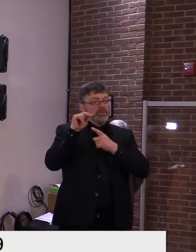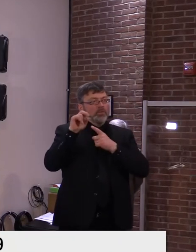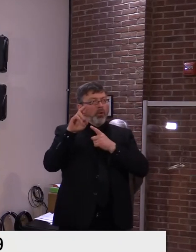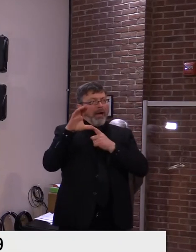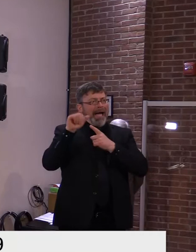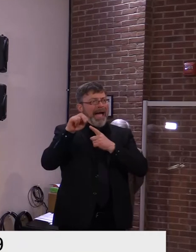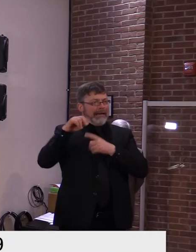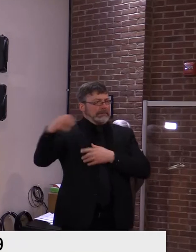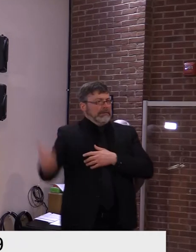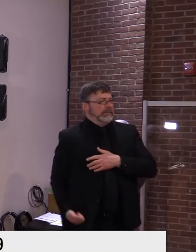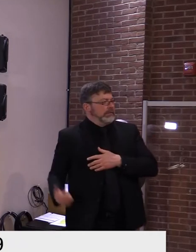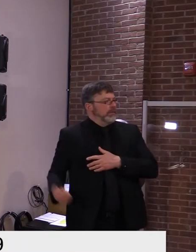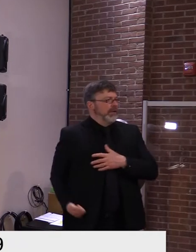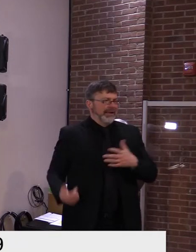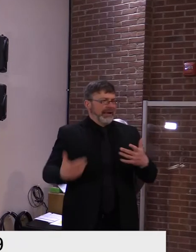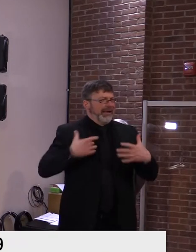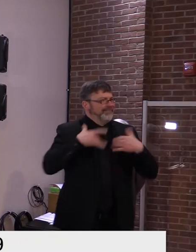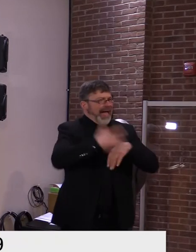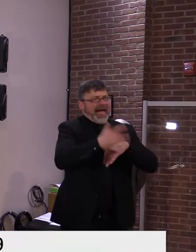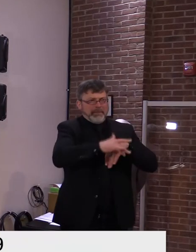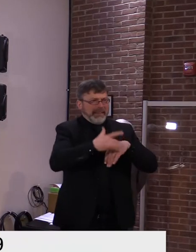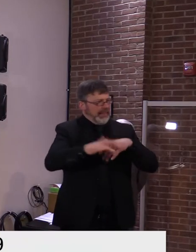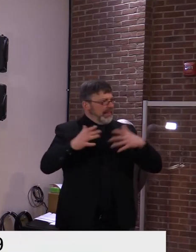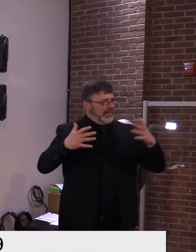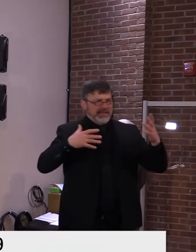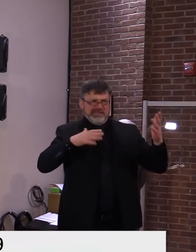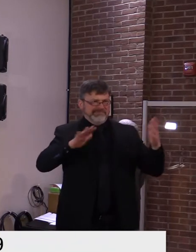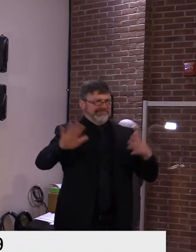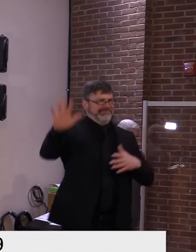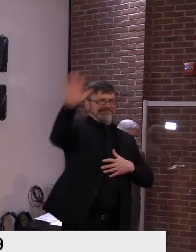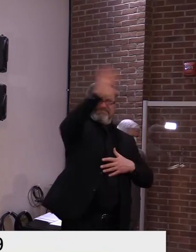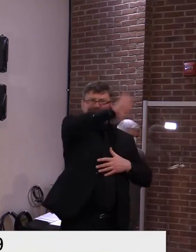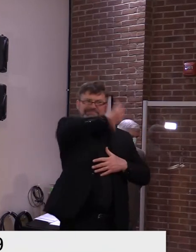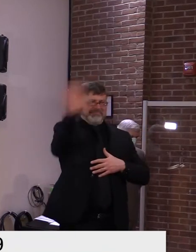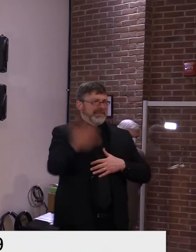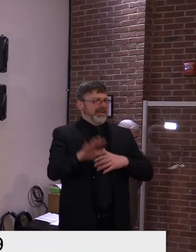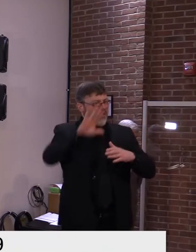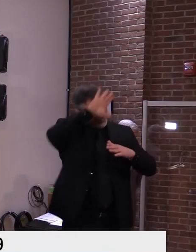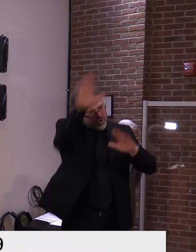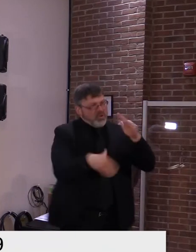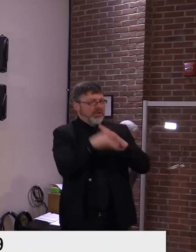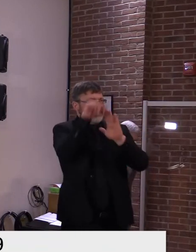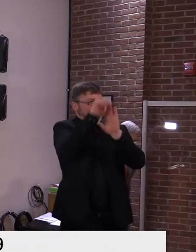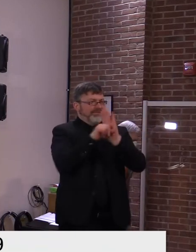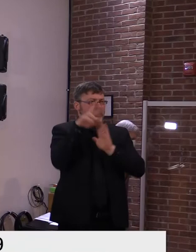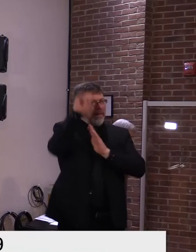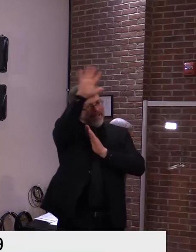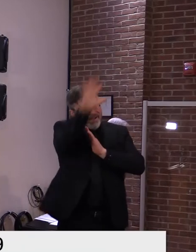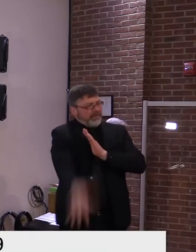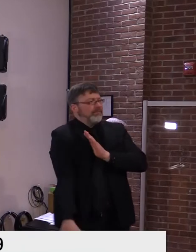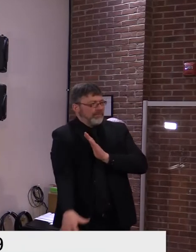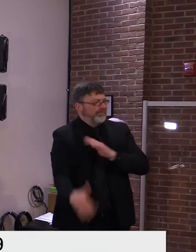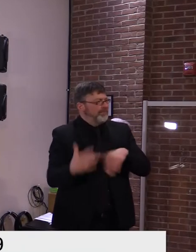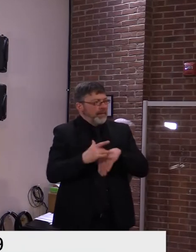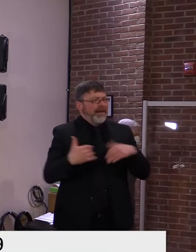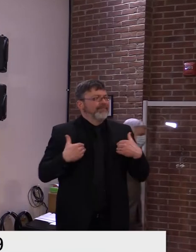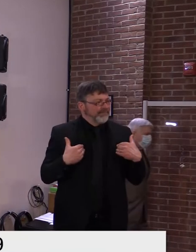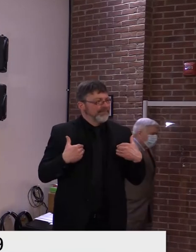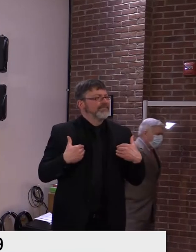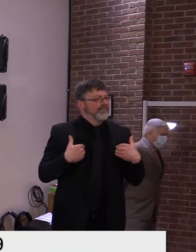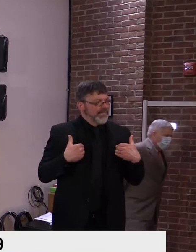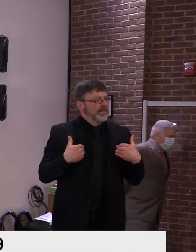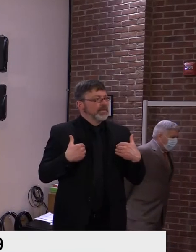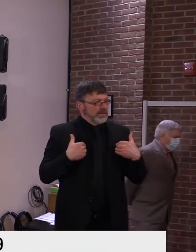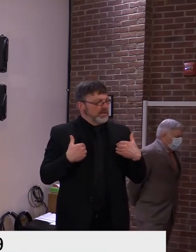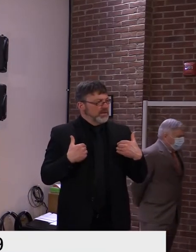Narcan across Vermont. It's a very low threshold to provide a person or a friend of a person or a